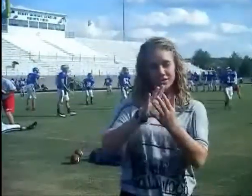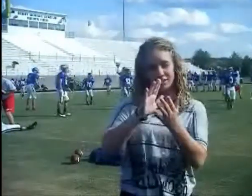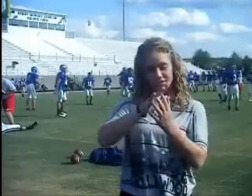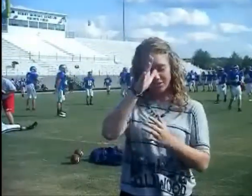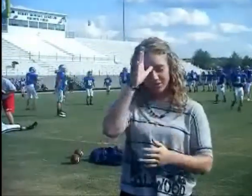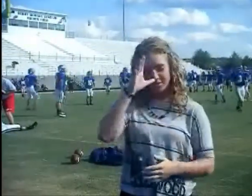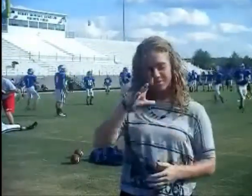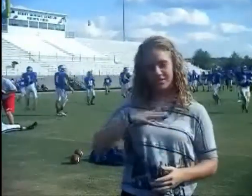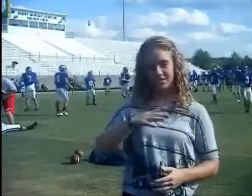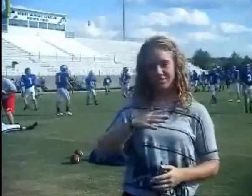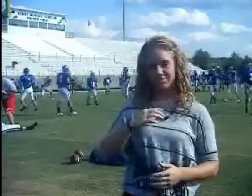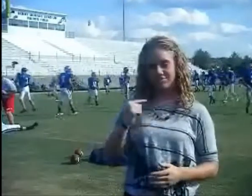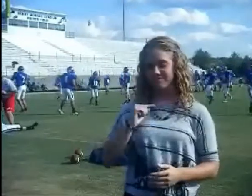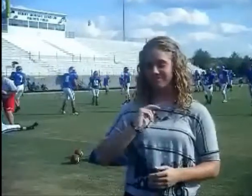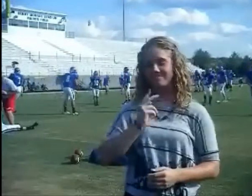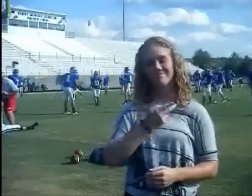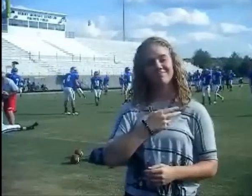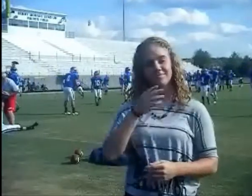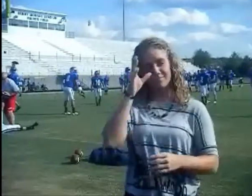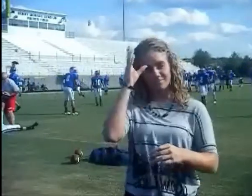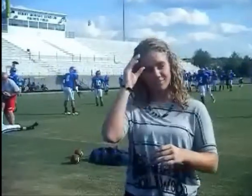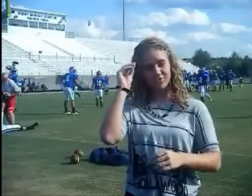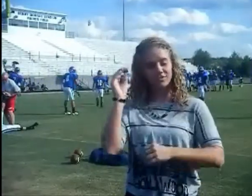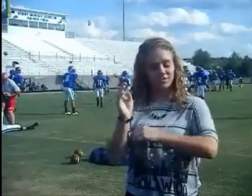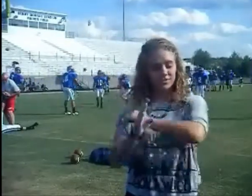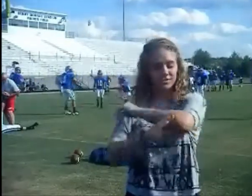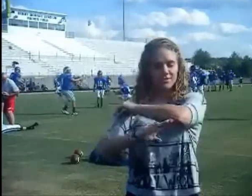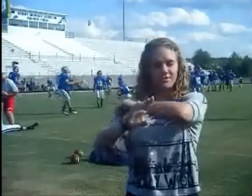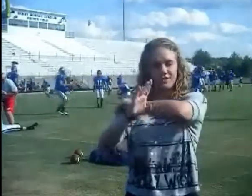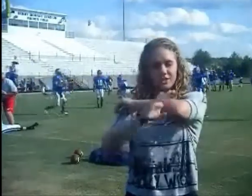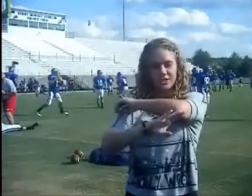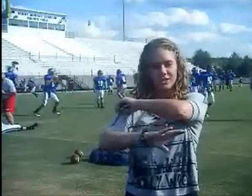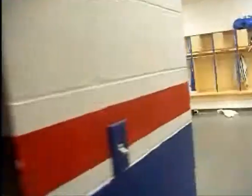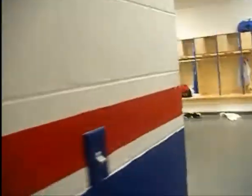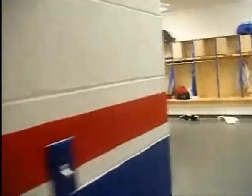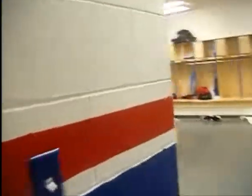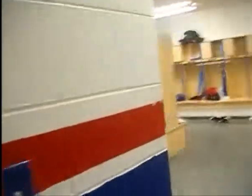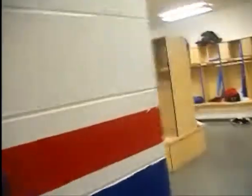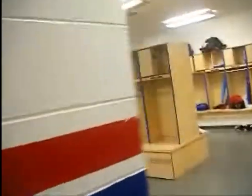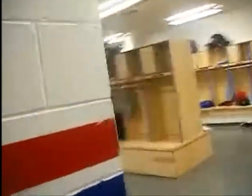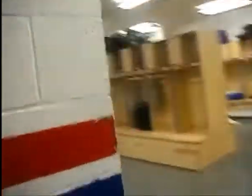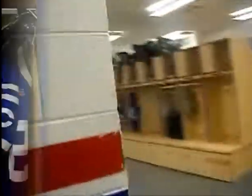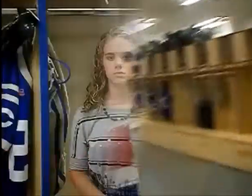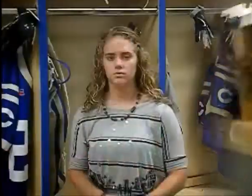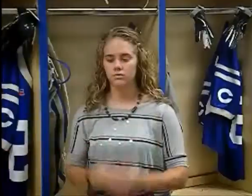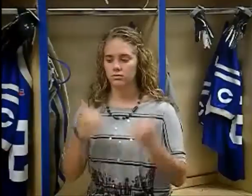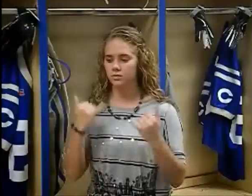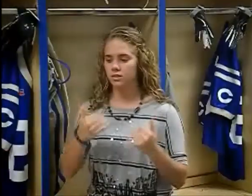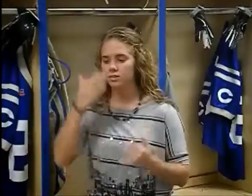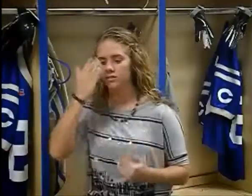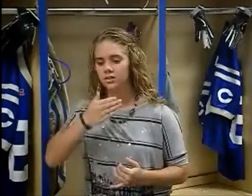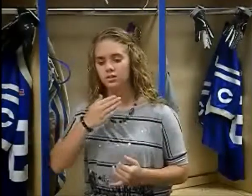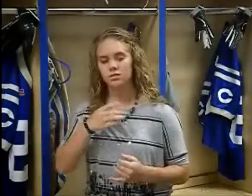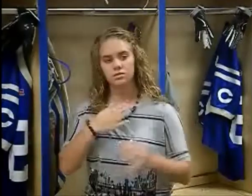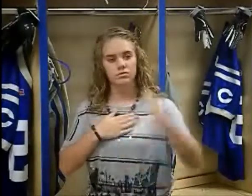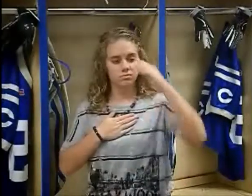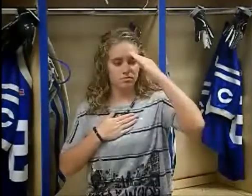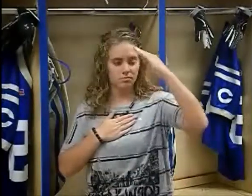Kings of the school man, where the boys are falling Well let's turn and